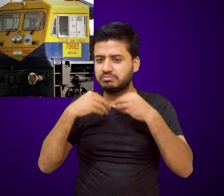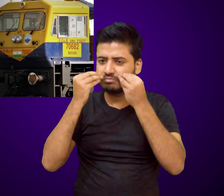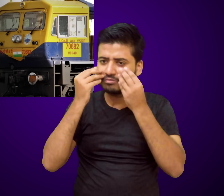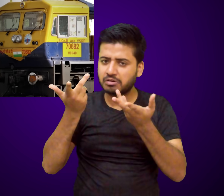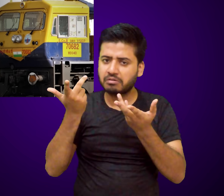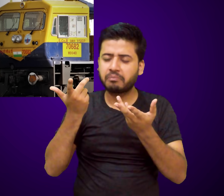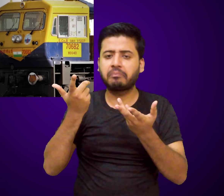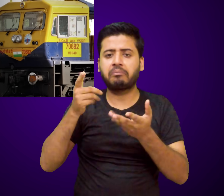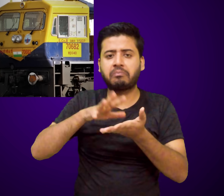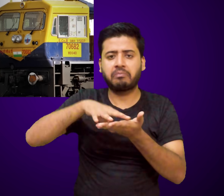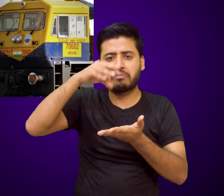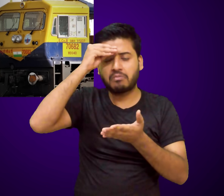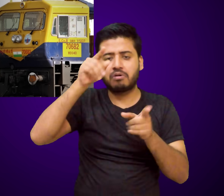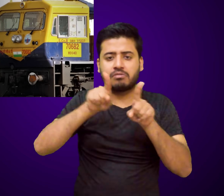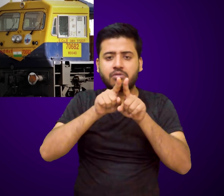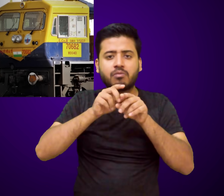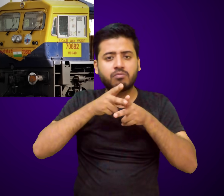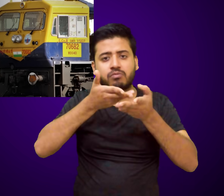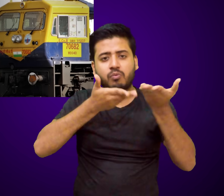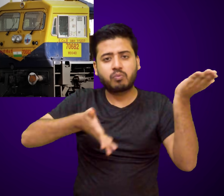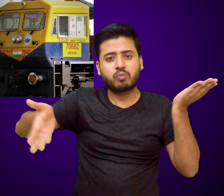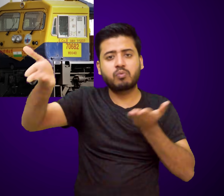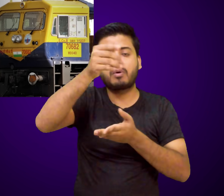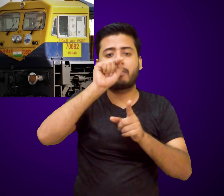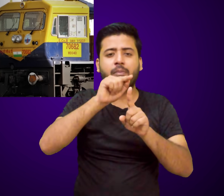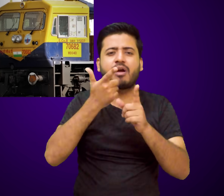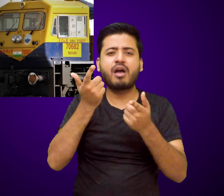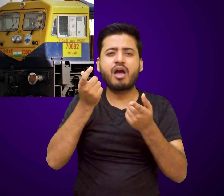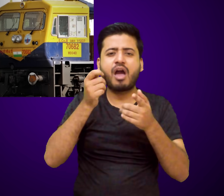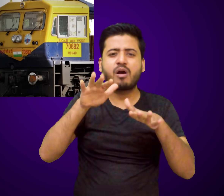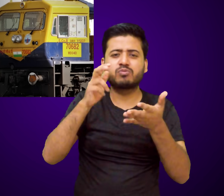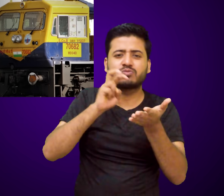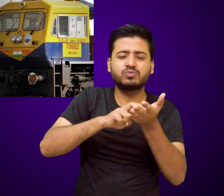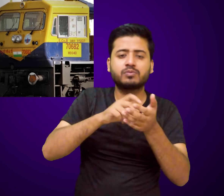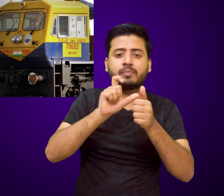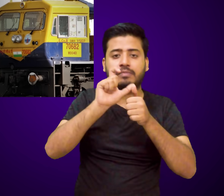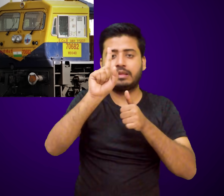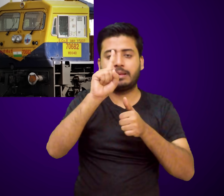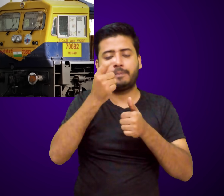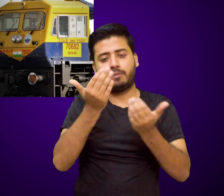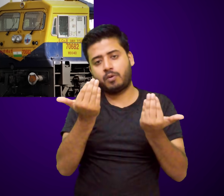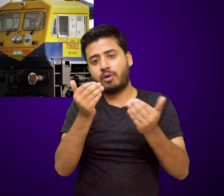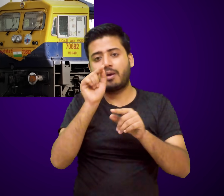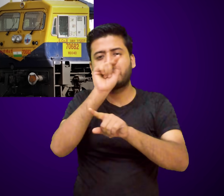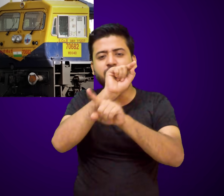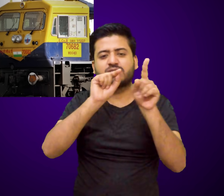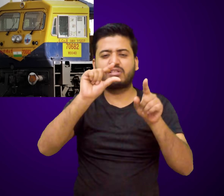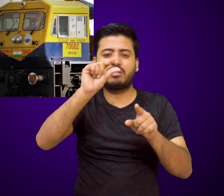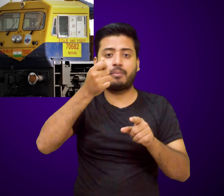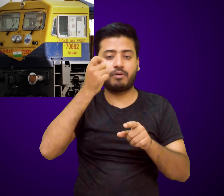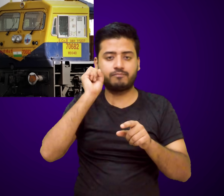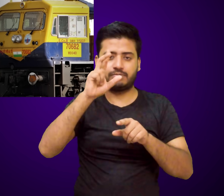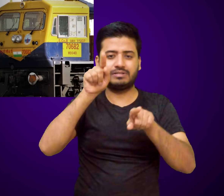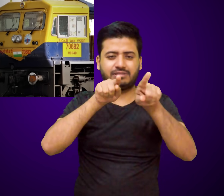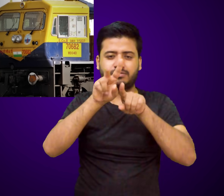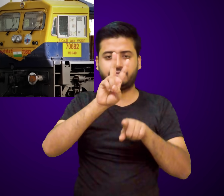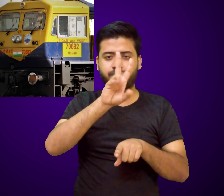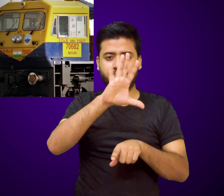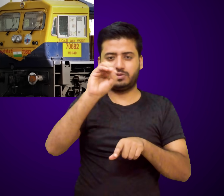more. Journey breaks are not allowed on concessional tickets. Upgrading to a higher class by paying the fare difference is not